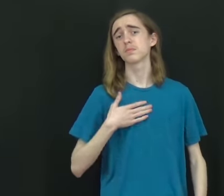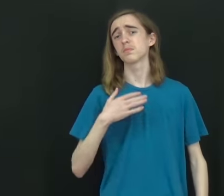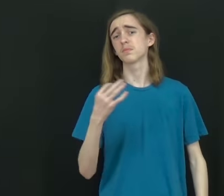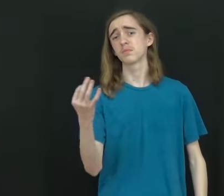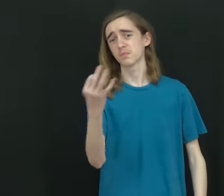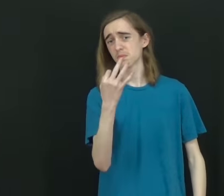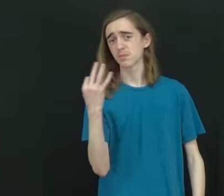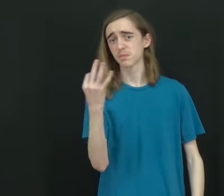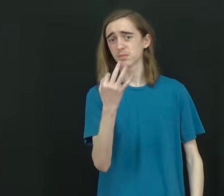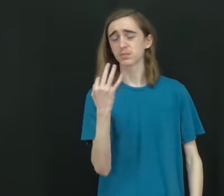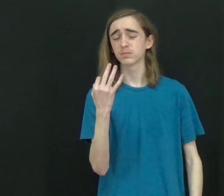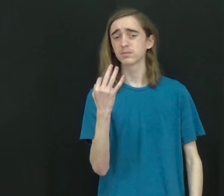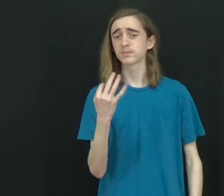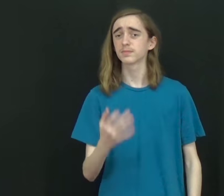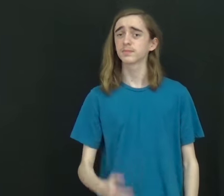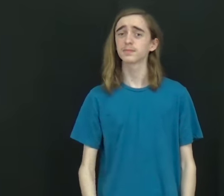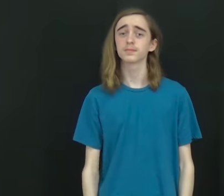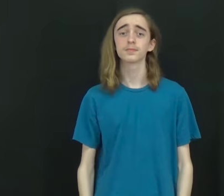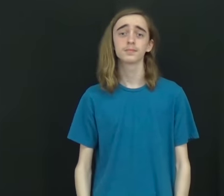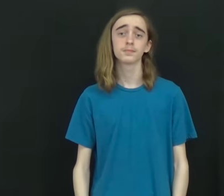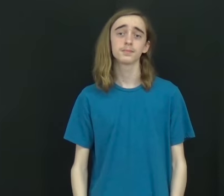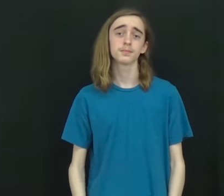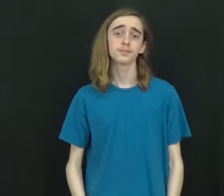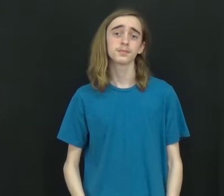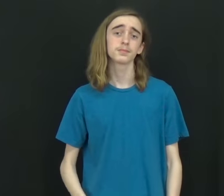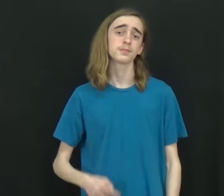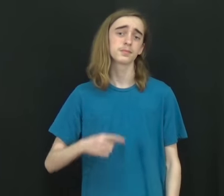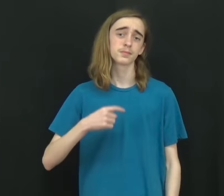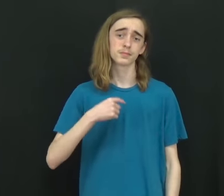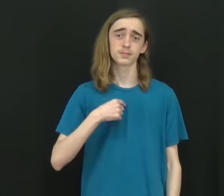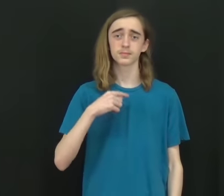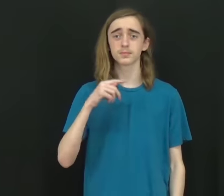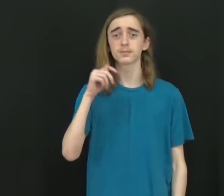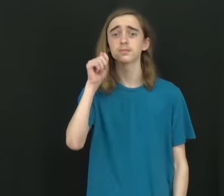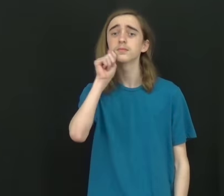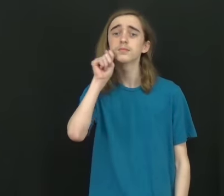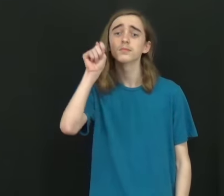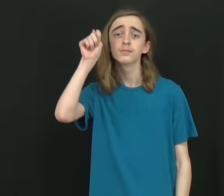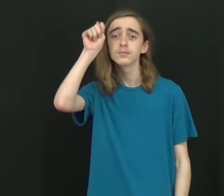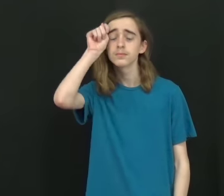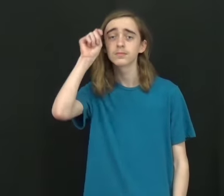Friday. Don't say maybe. I'm just a teenager.